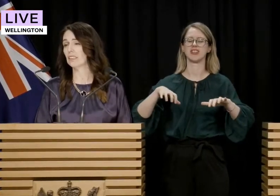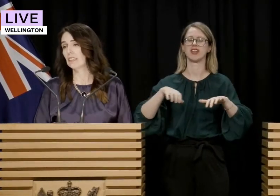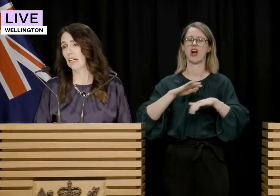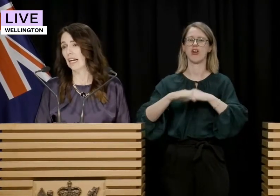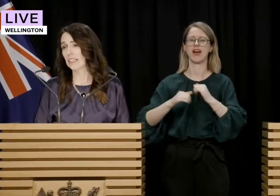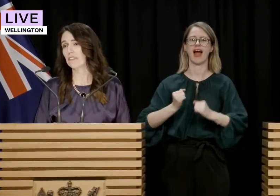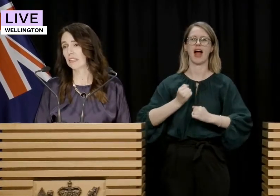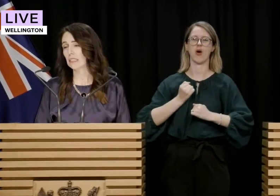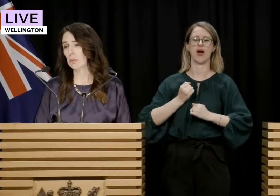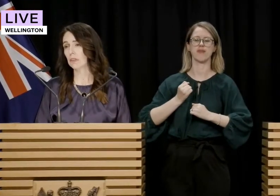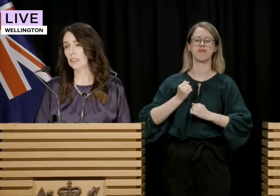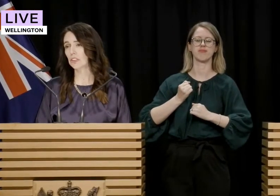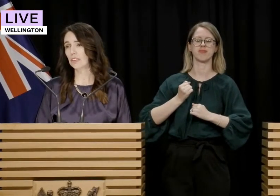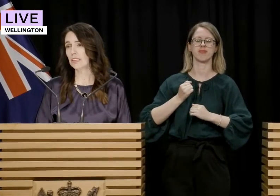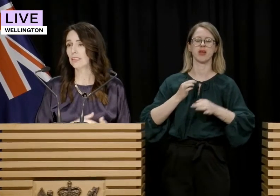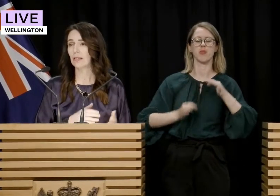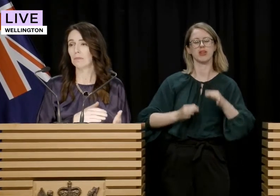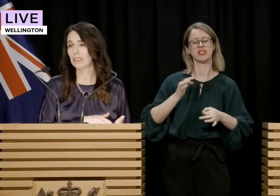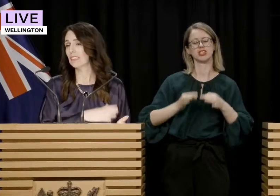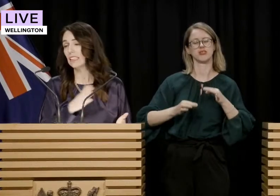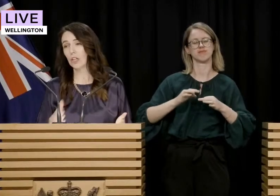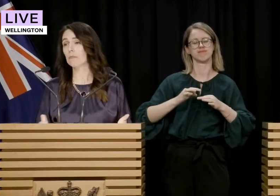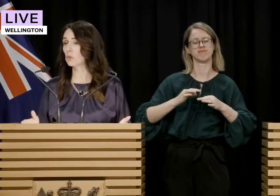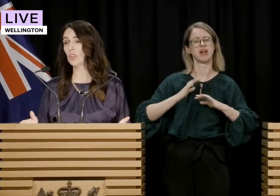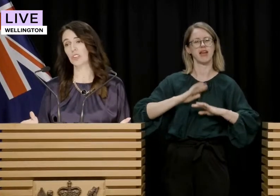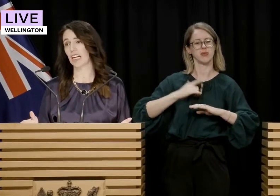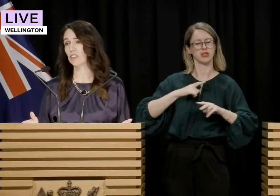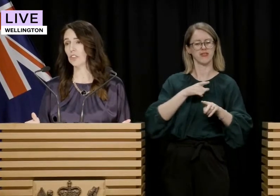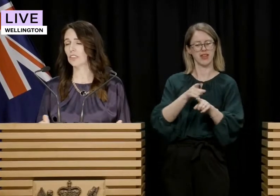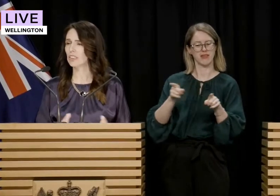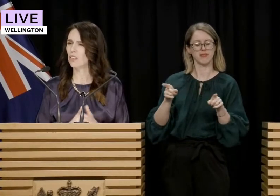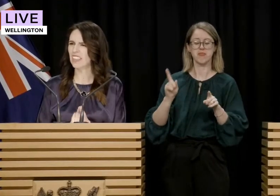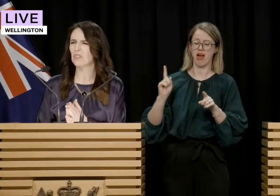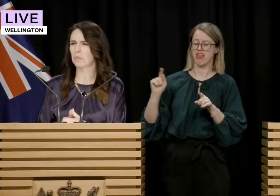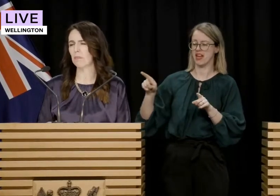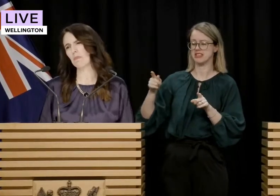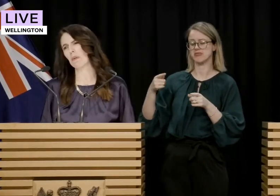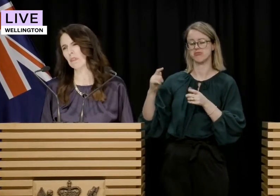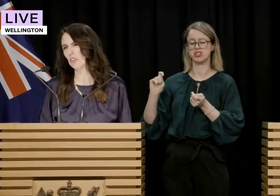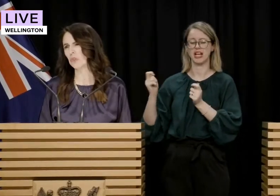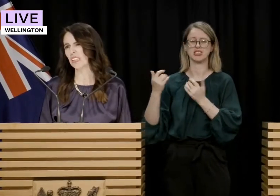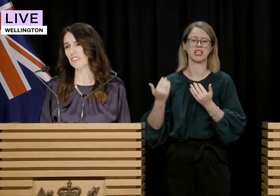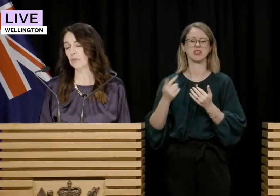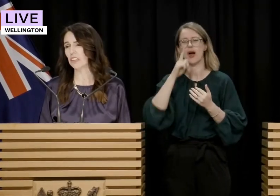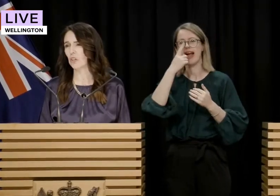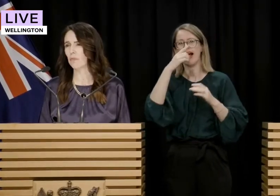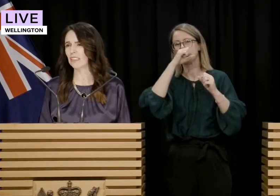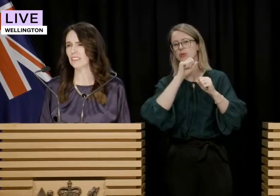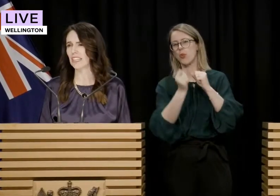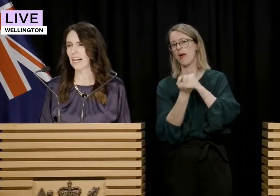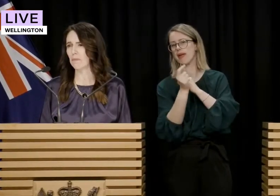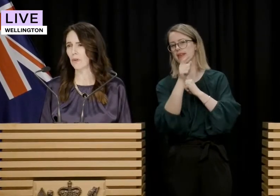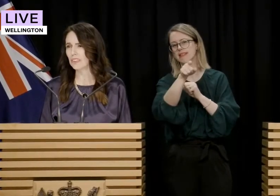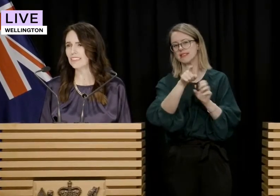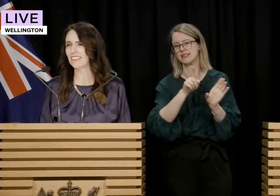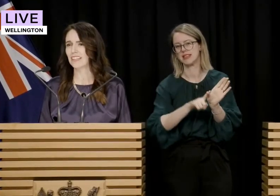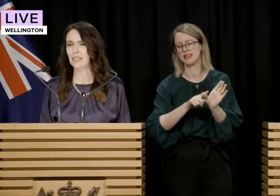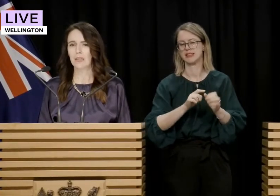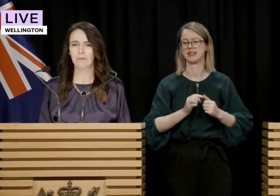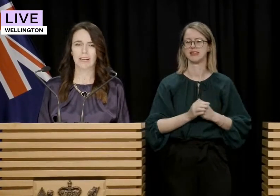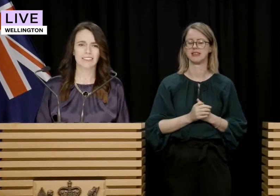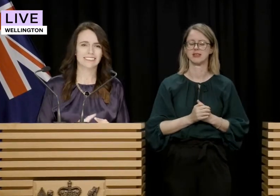our activity as politicians. But since that time, it's also changed. So I think it would be a bit premature to give too much comment on